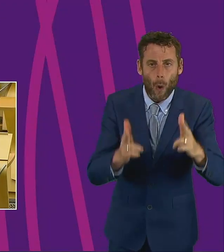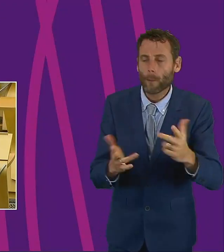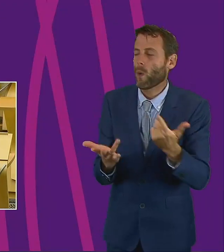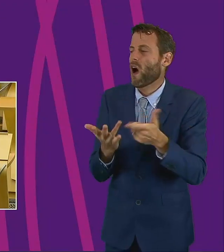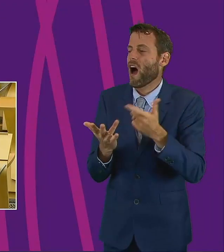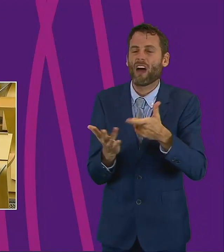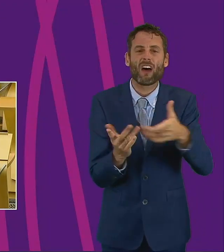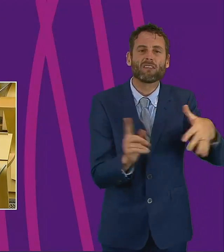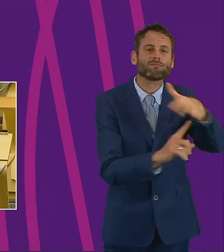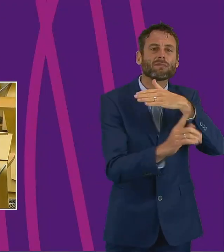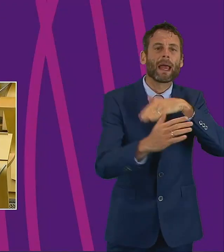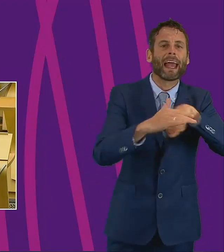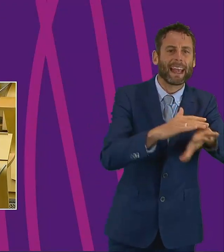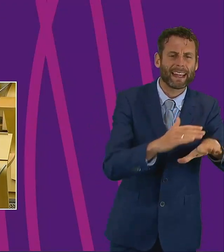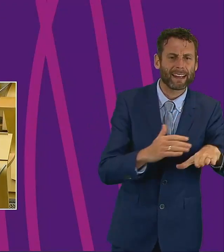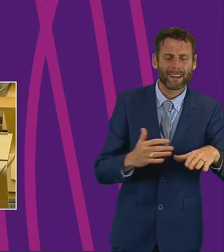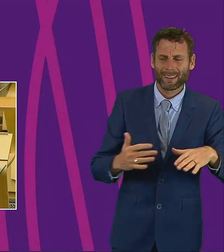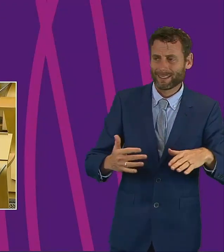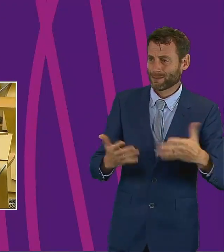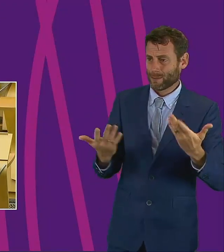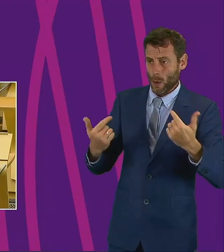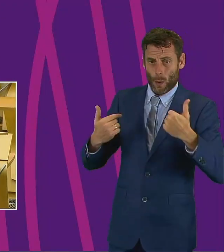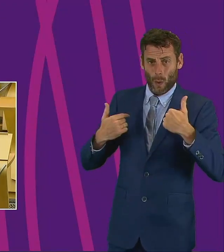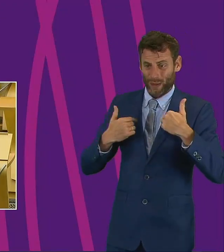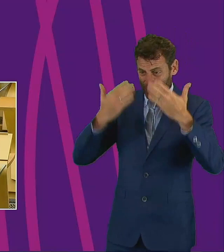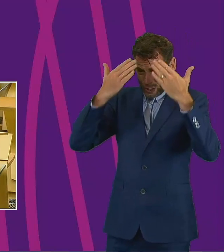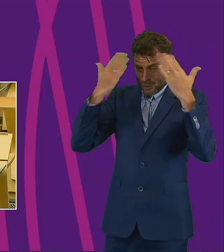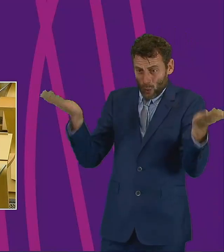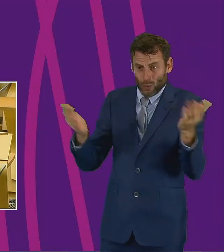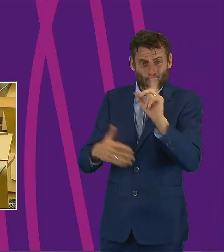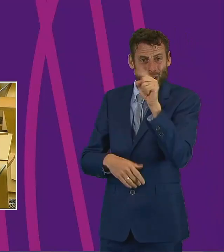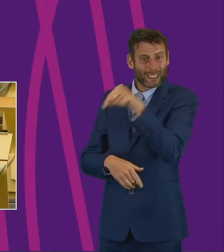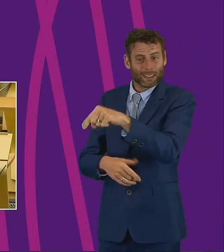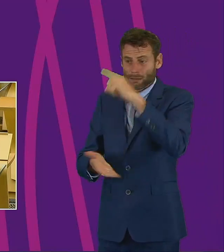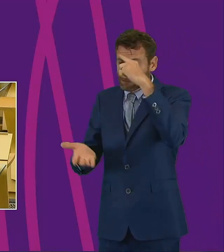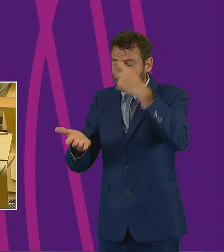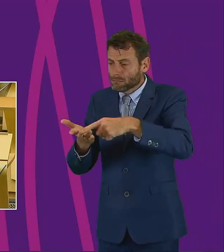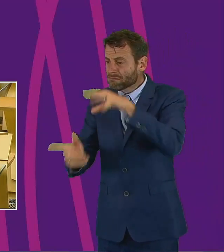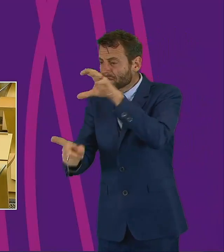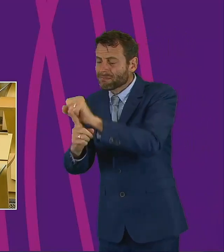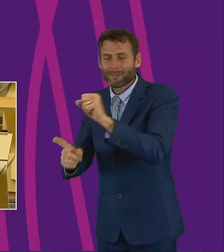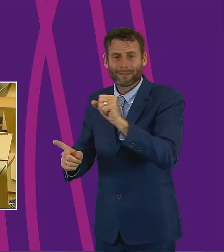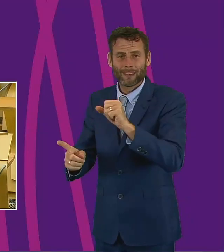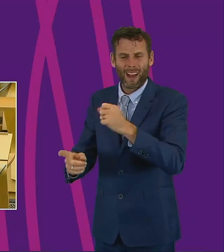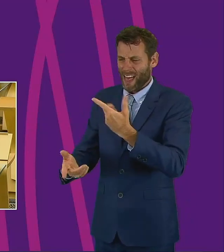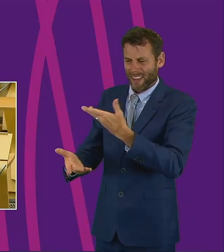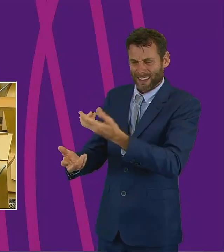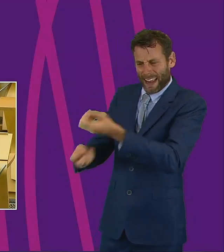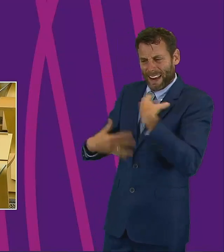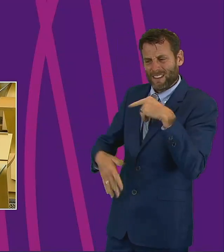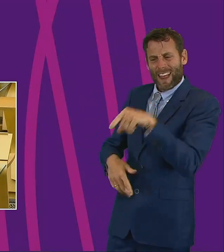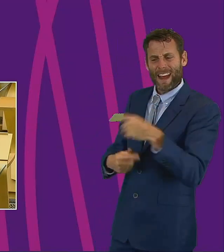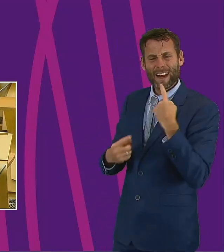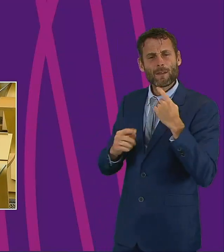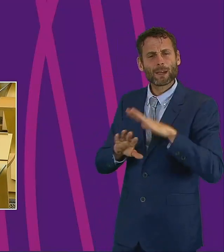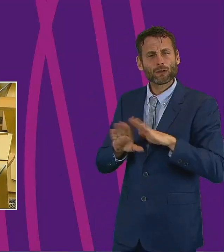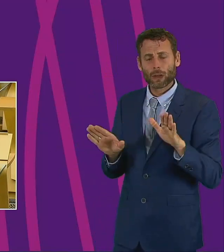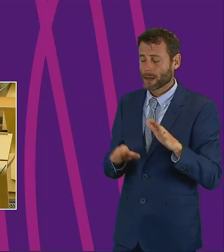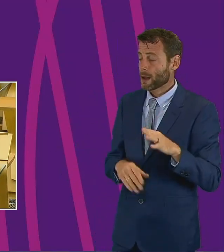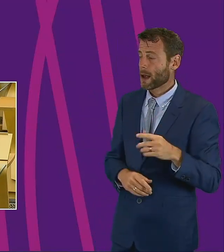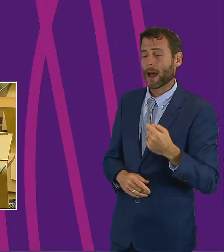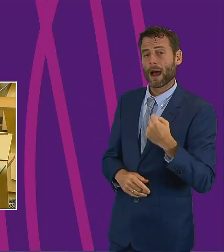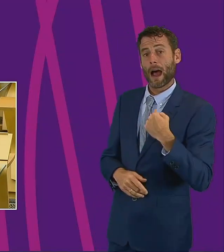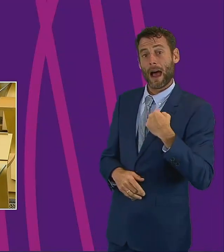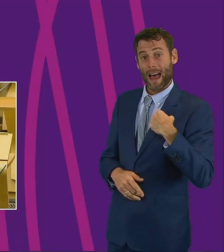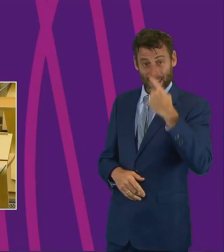not be information that ministers would have. What we have asked to do, and let me, as I think I'm correct in